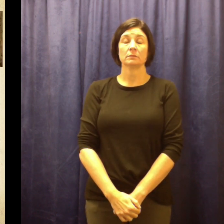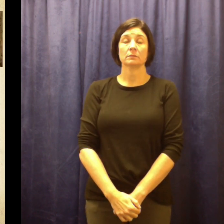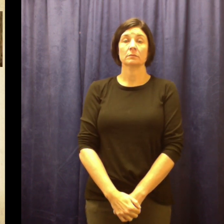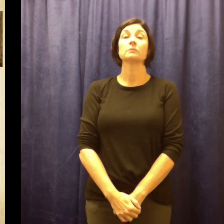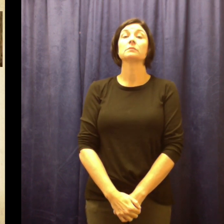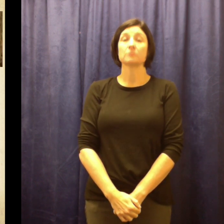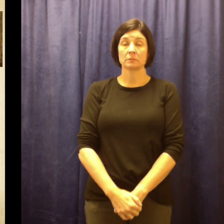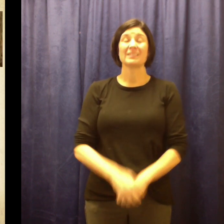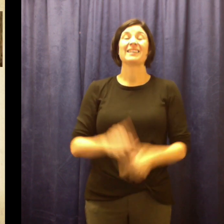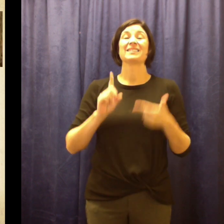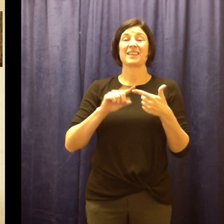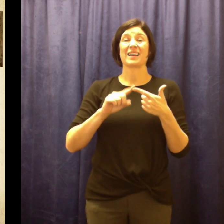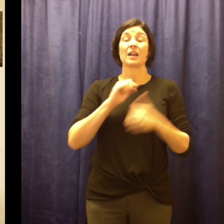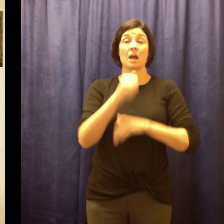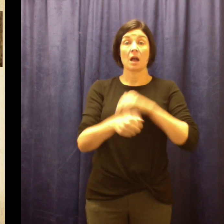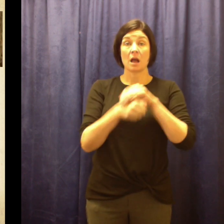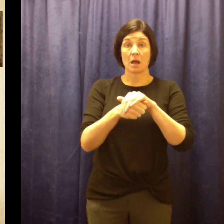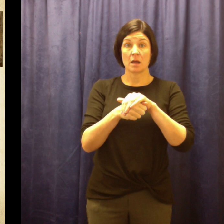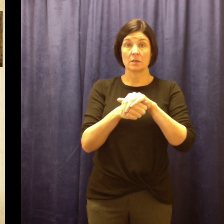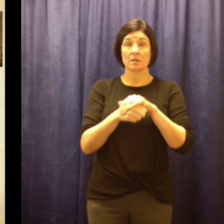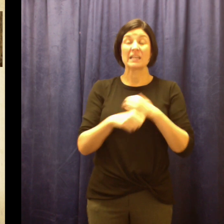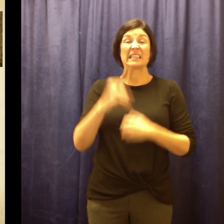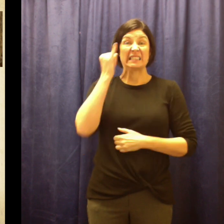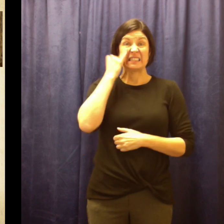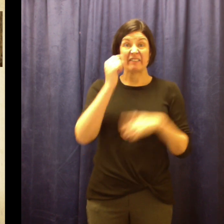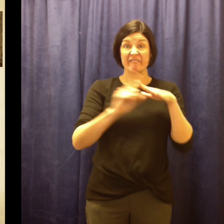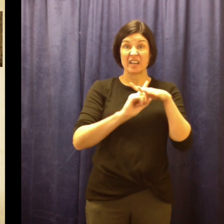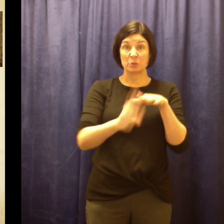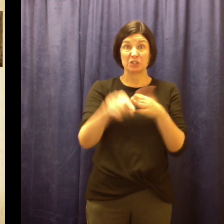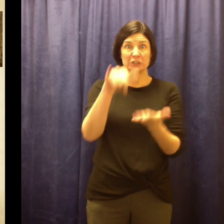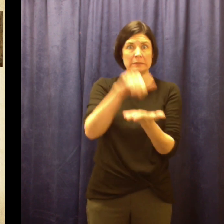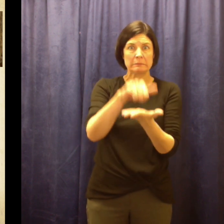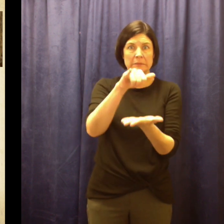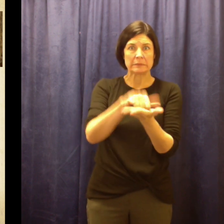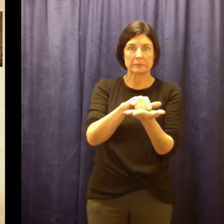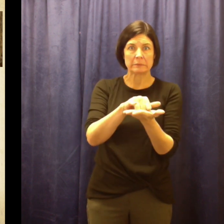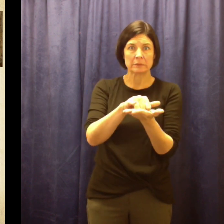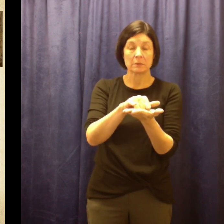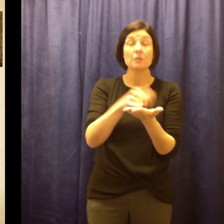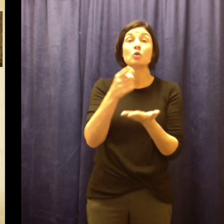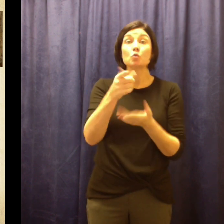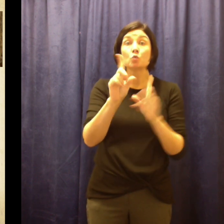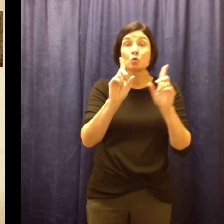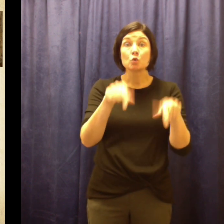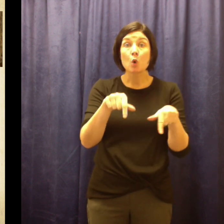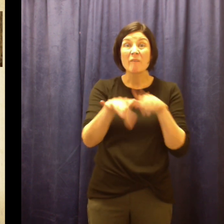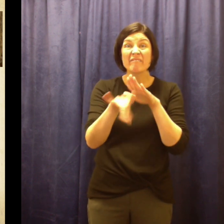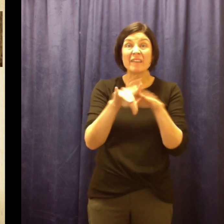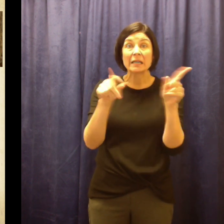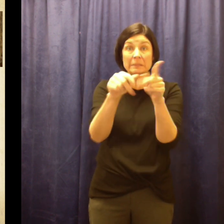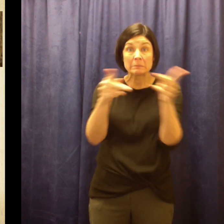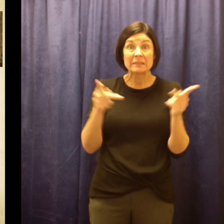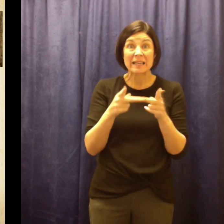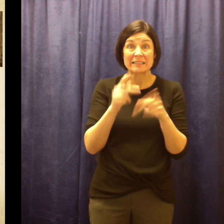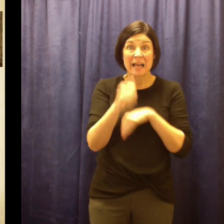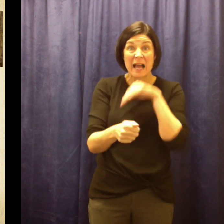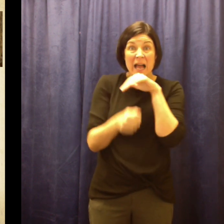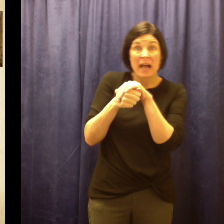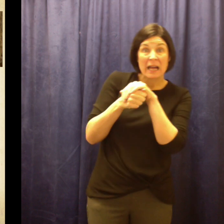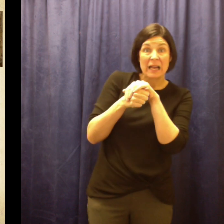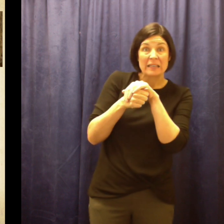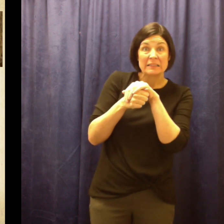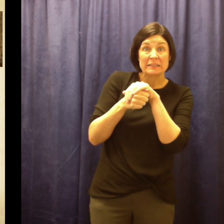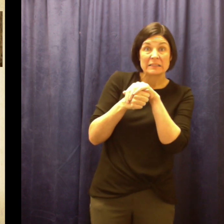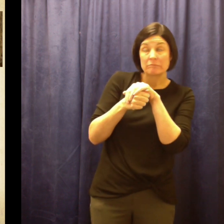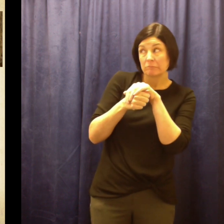Hide. If evacuation is not possible, find a place to hide where the active shooter is less